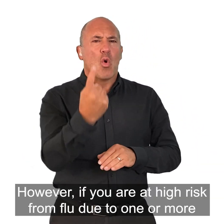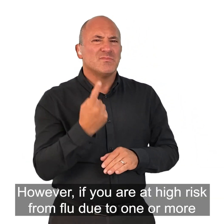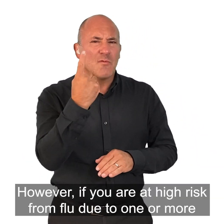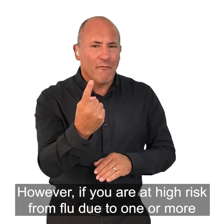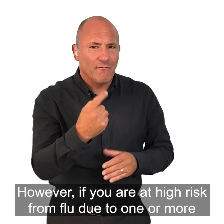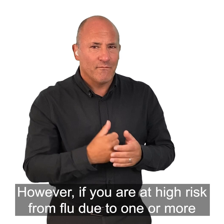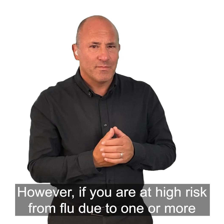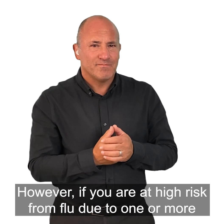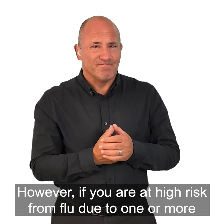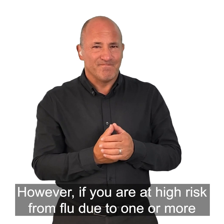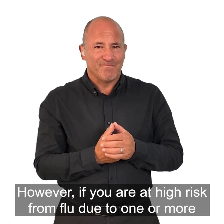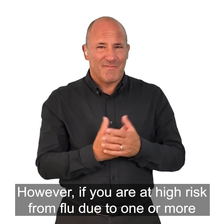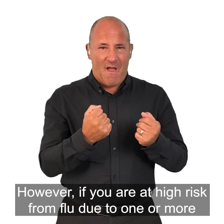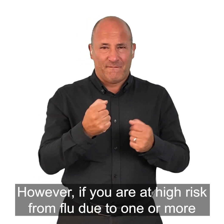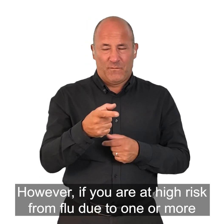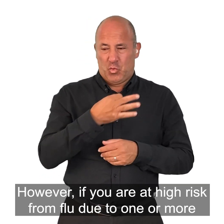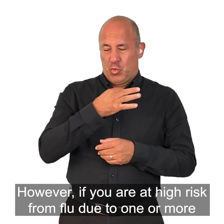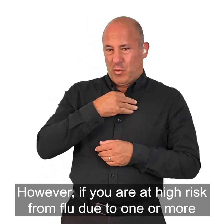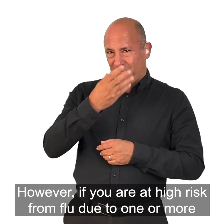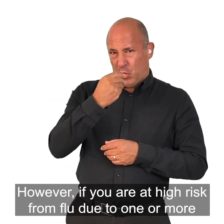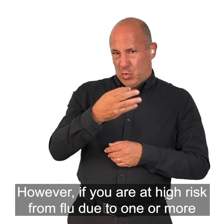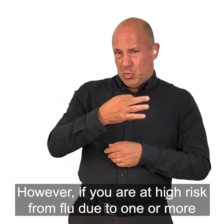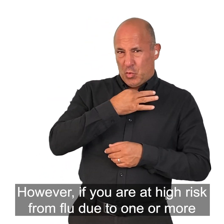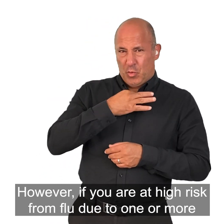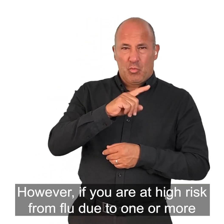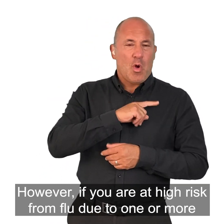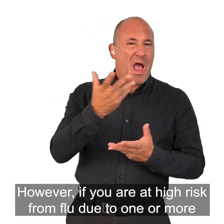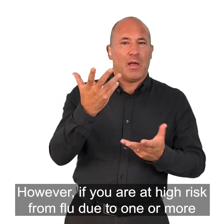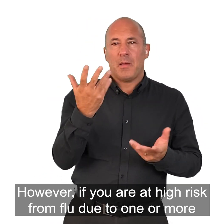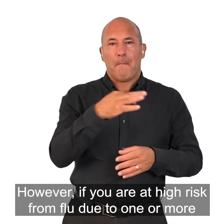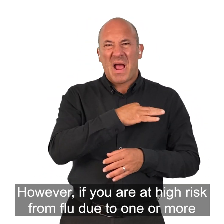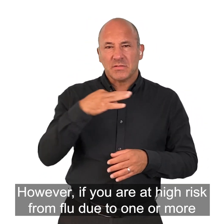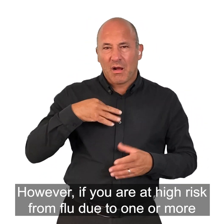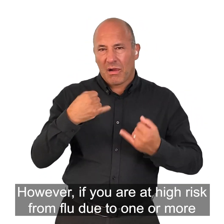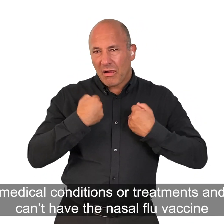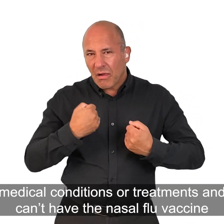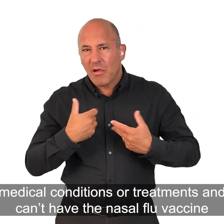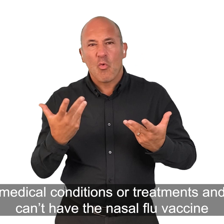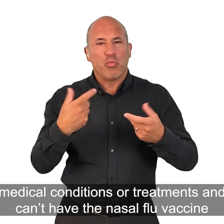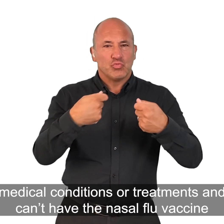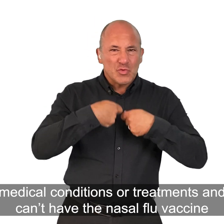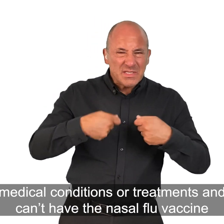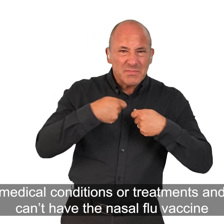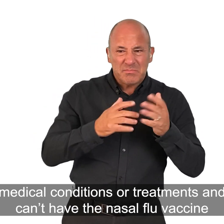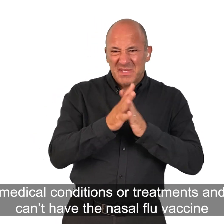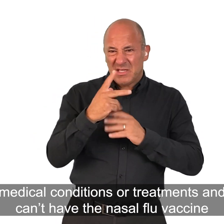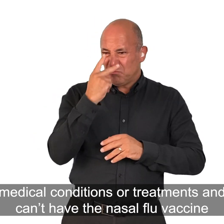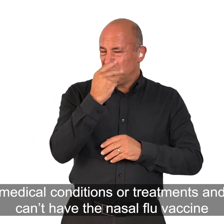However, if you are at high risk from flu due to one or more medical conditions or treatments